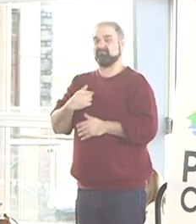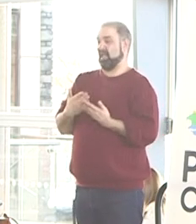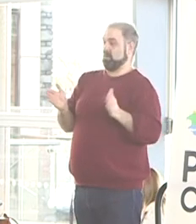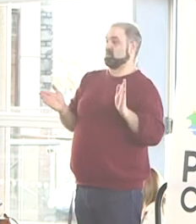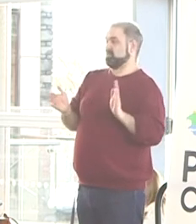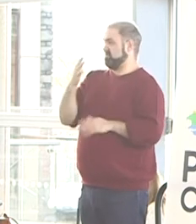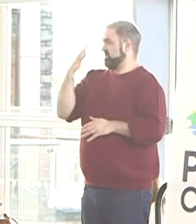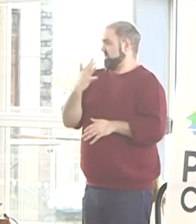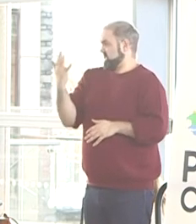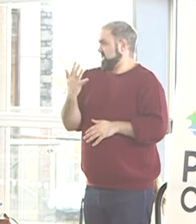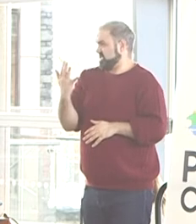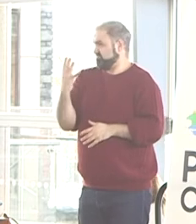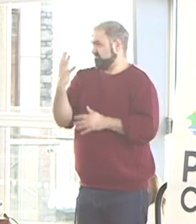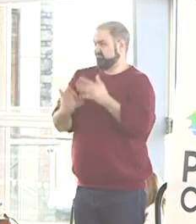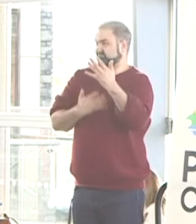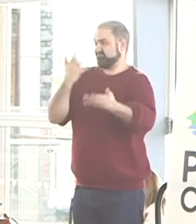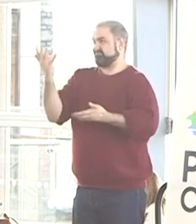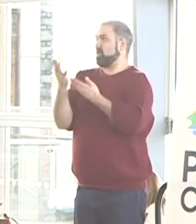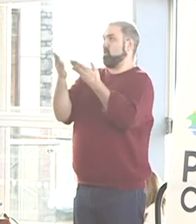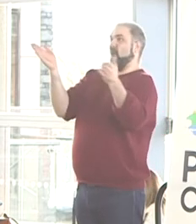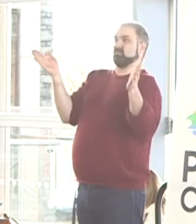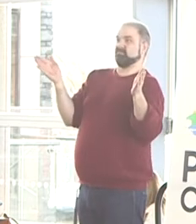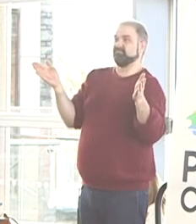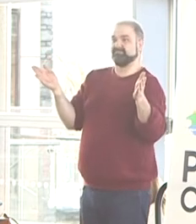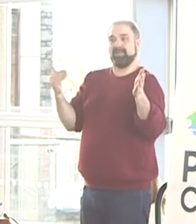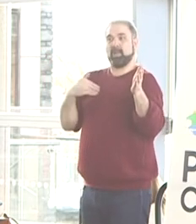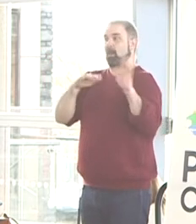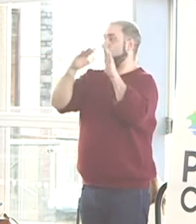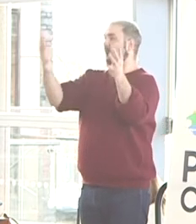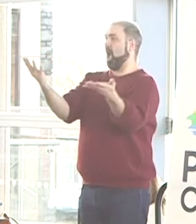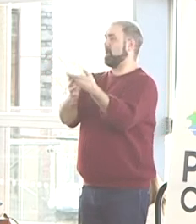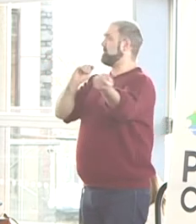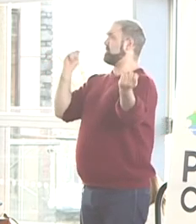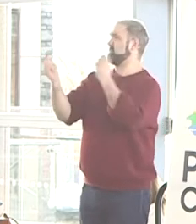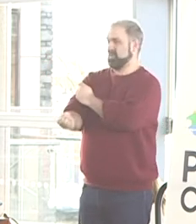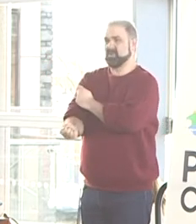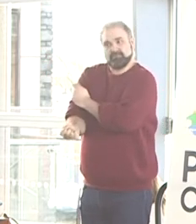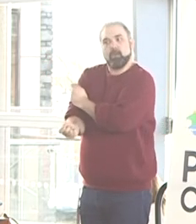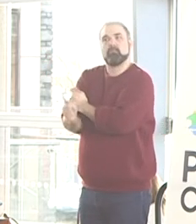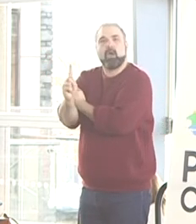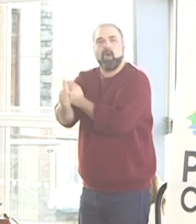I was out at 15 and my world changed, but it changed for the better.